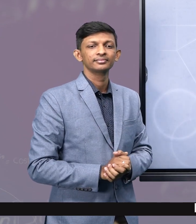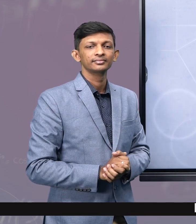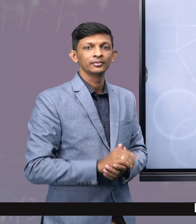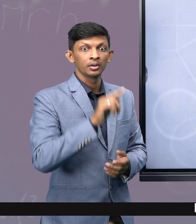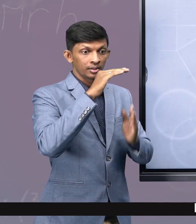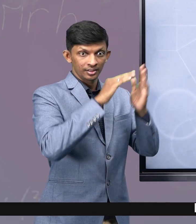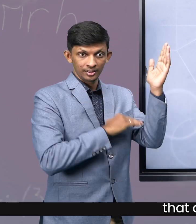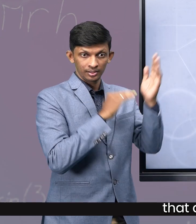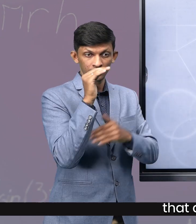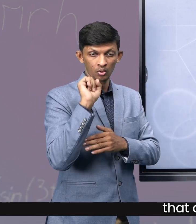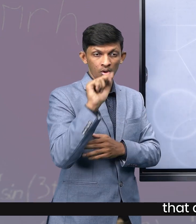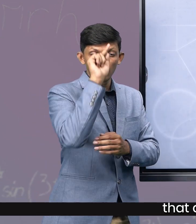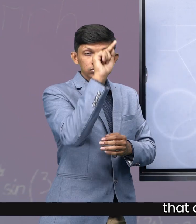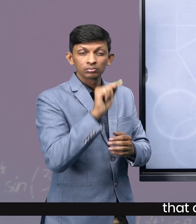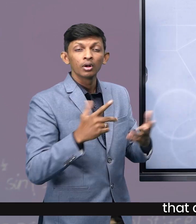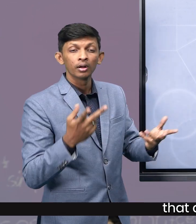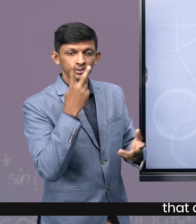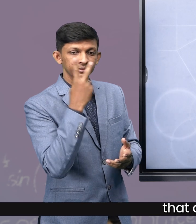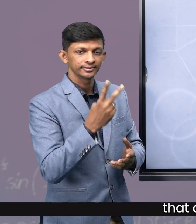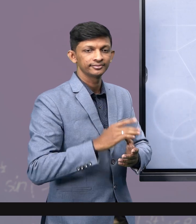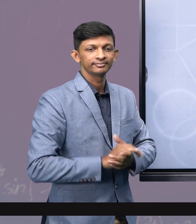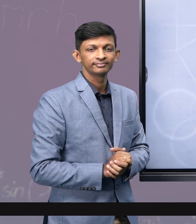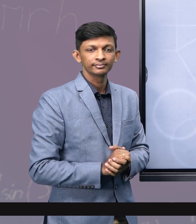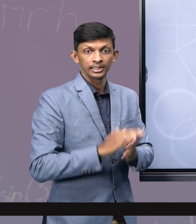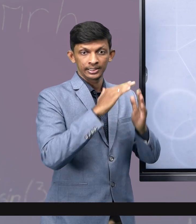It should be noted that all polygons are closed plane shapes.